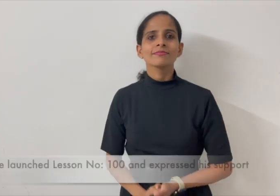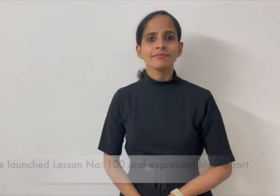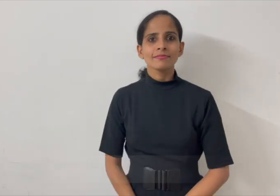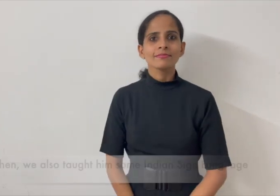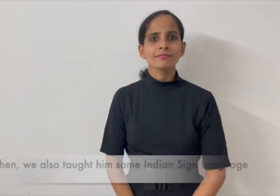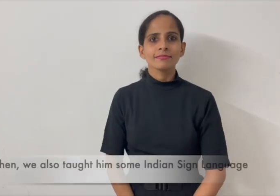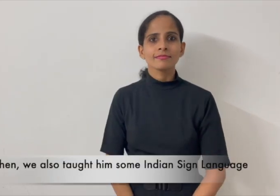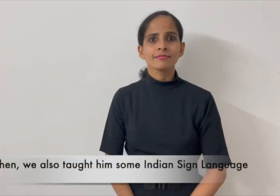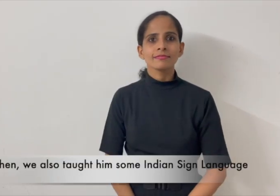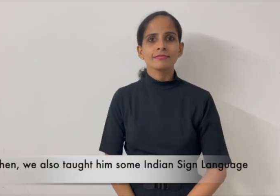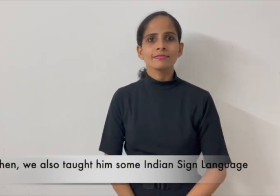And then